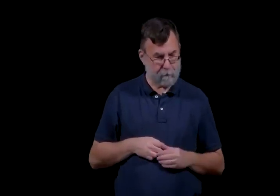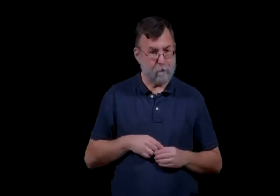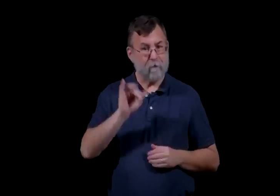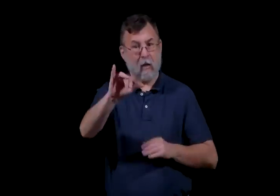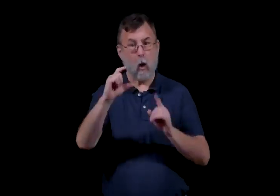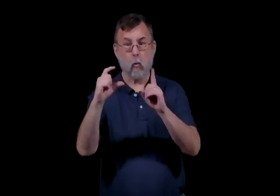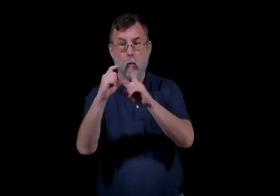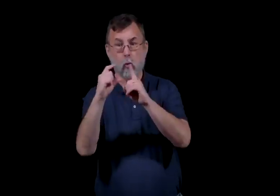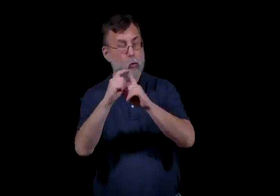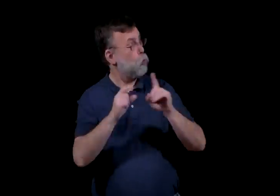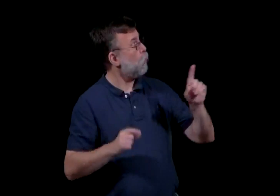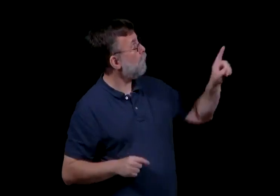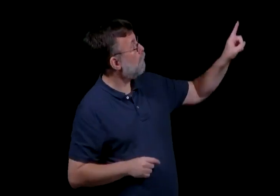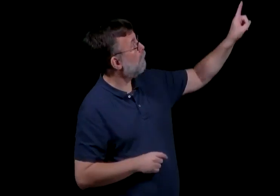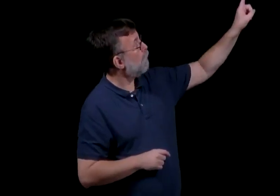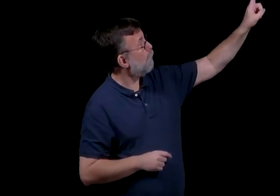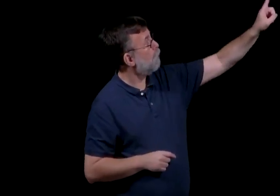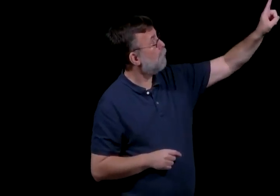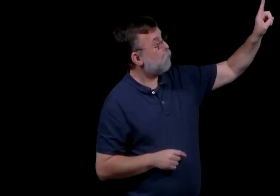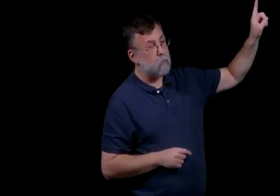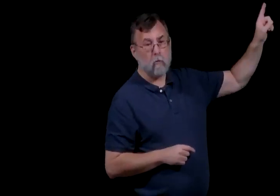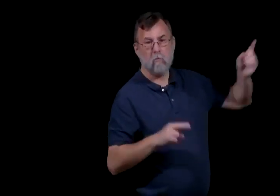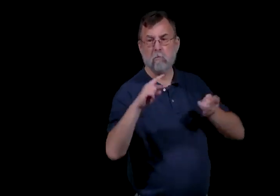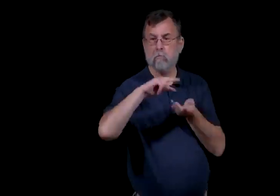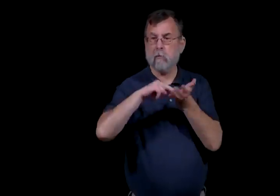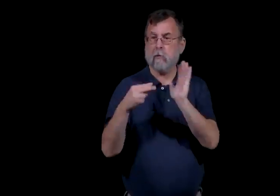God. And this word